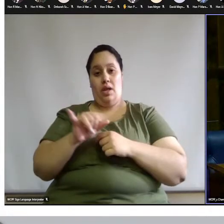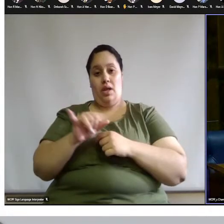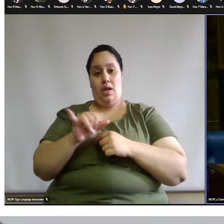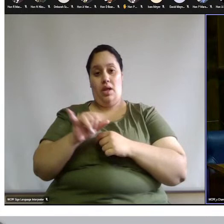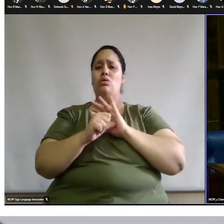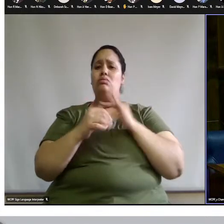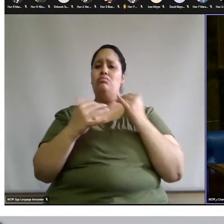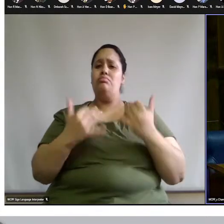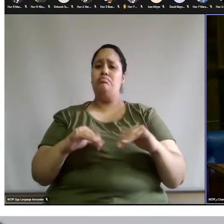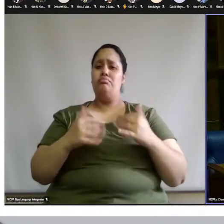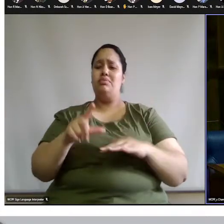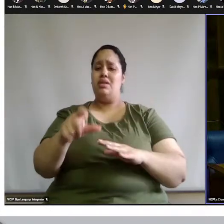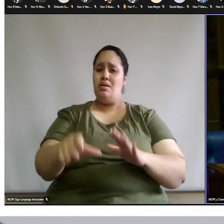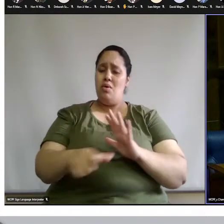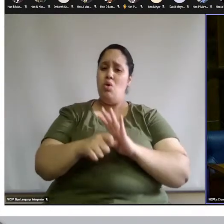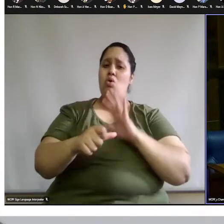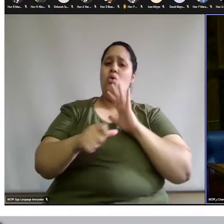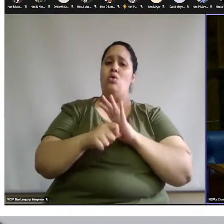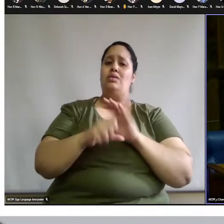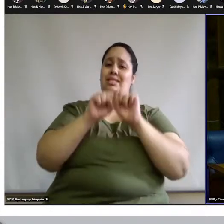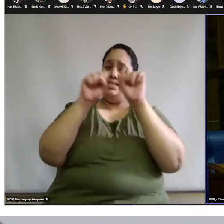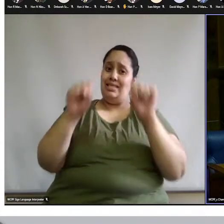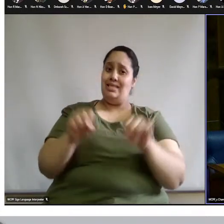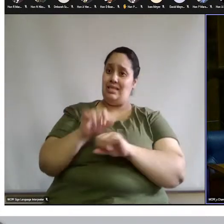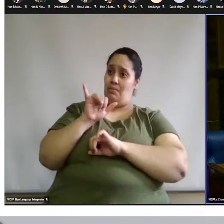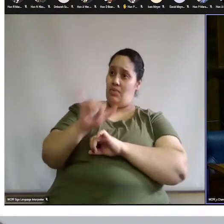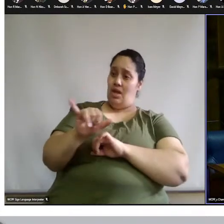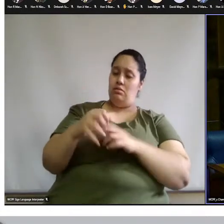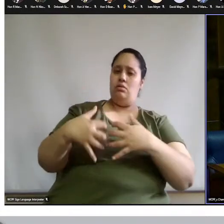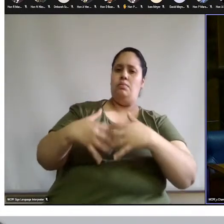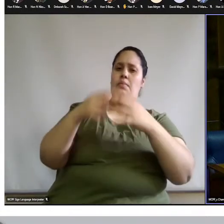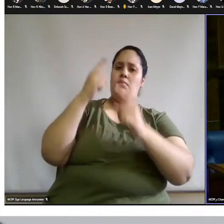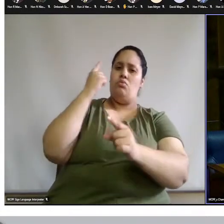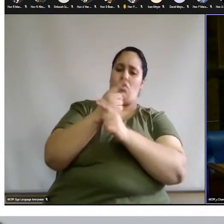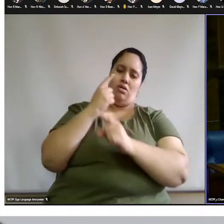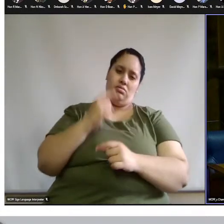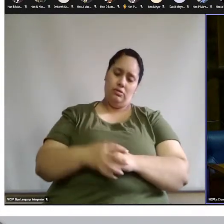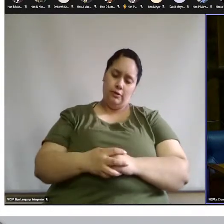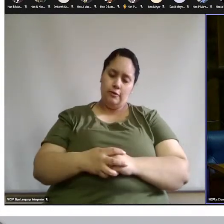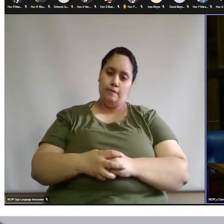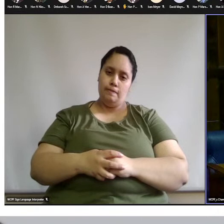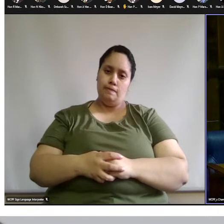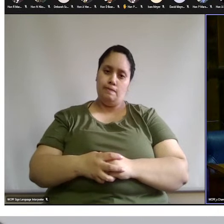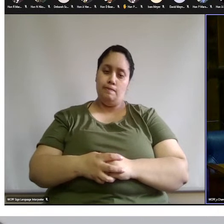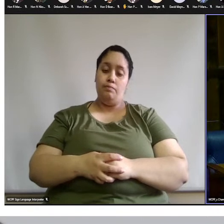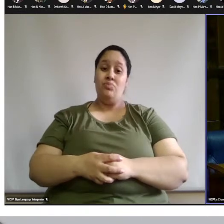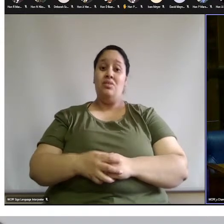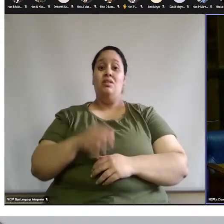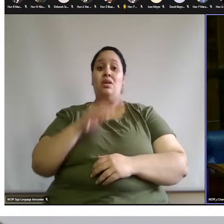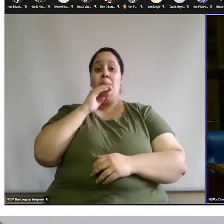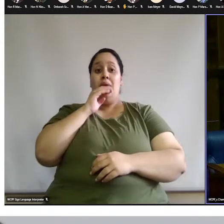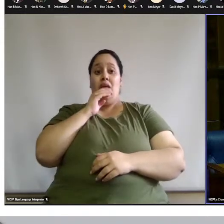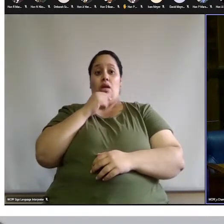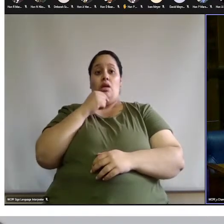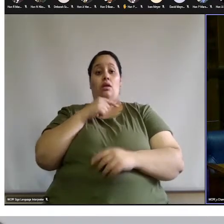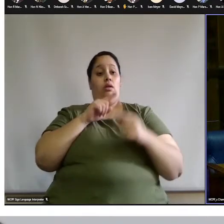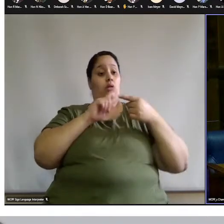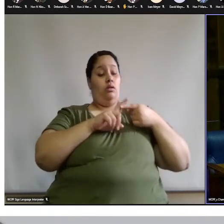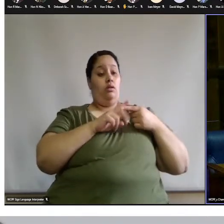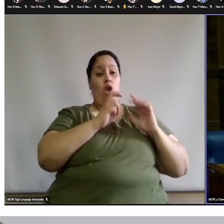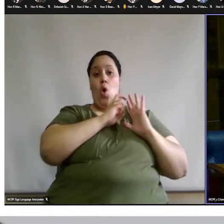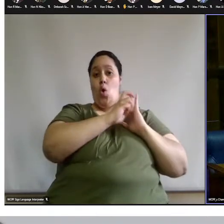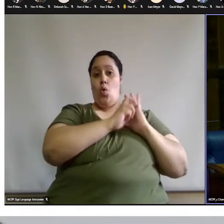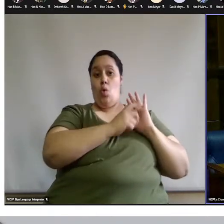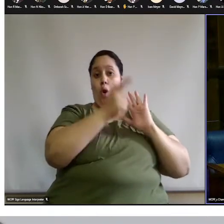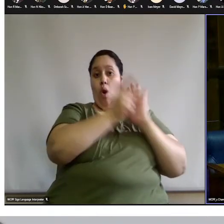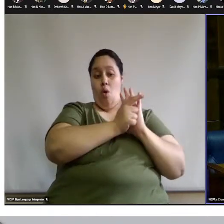partner in trying to get this system right. So Speaker, it's about the regulation, it's about the industry, and it's